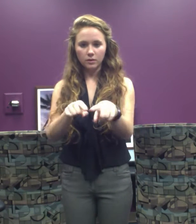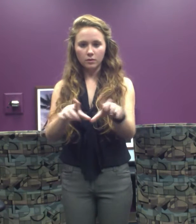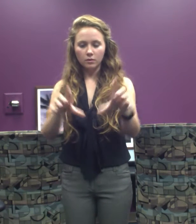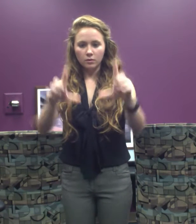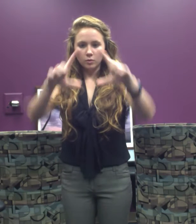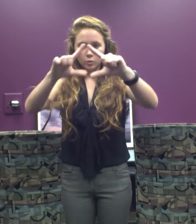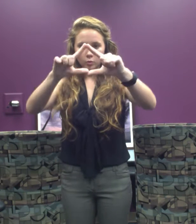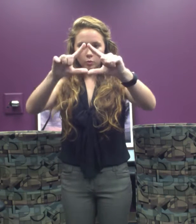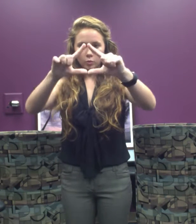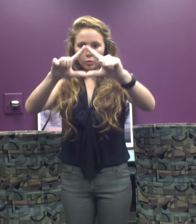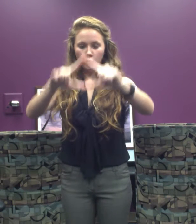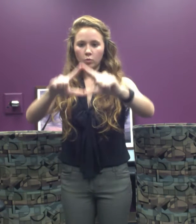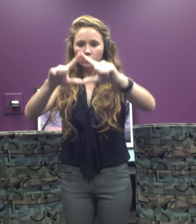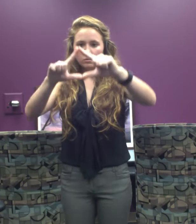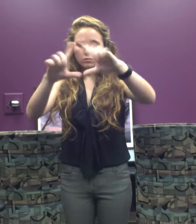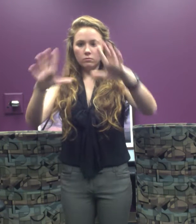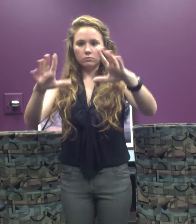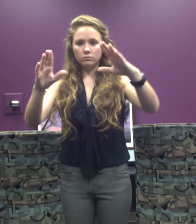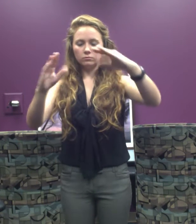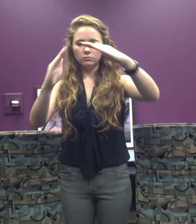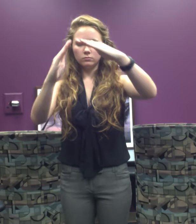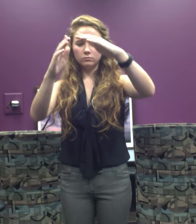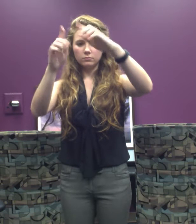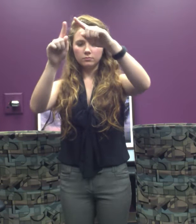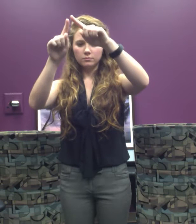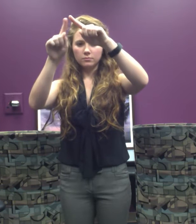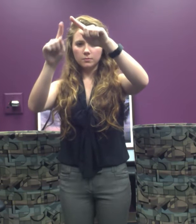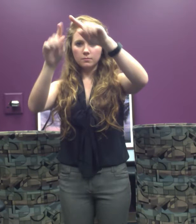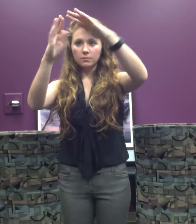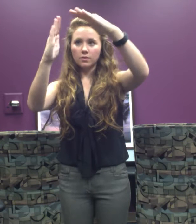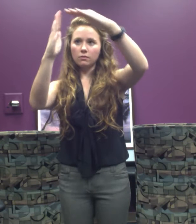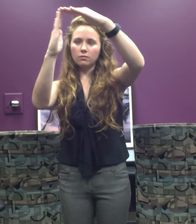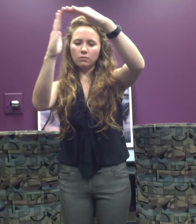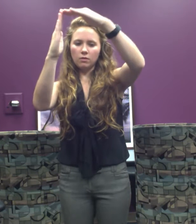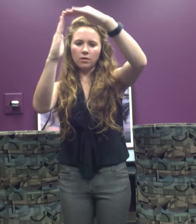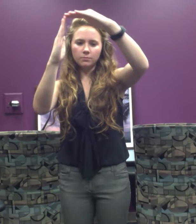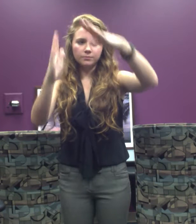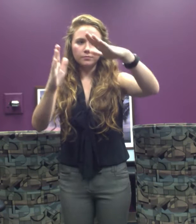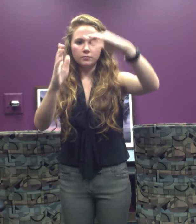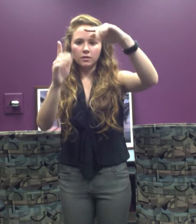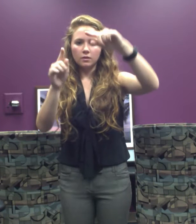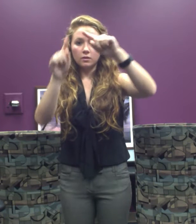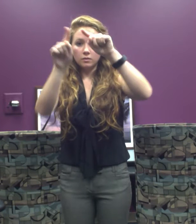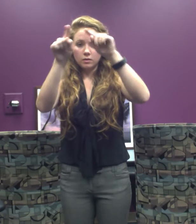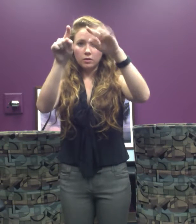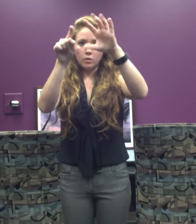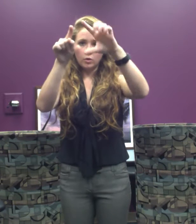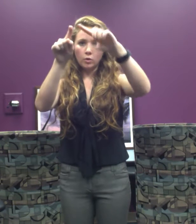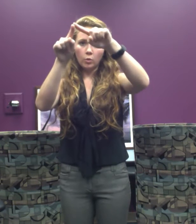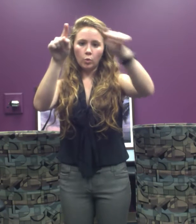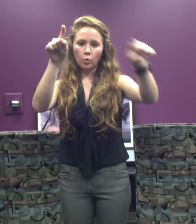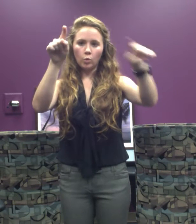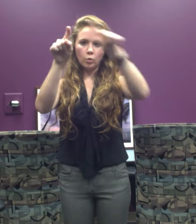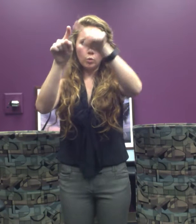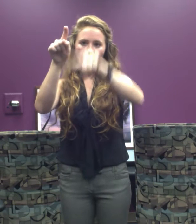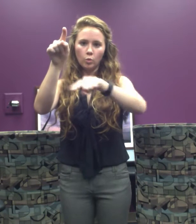like this on the top of your paper and line it up with that little dot. You see what I've done? And then you're going to draw a